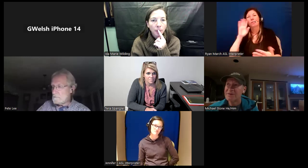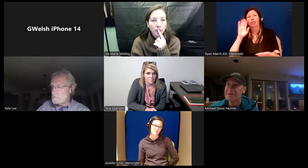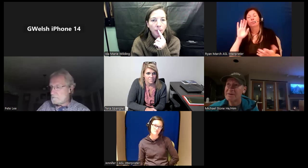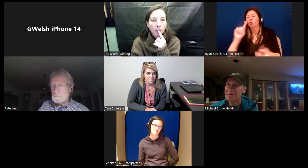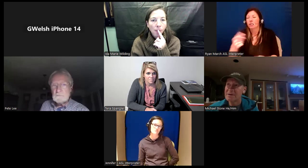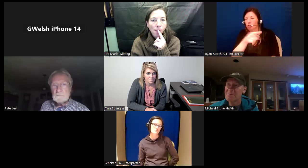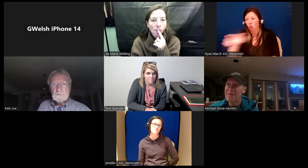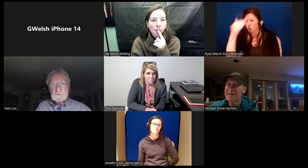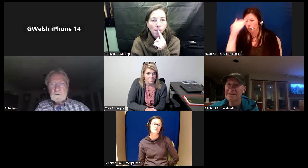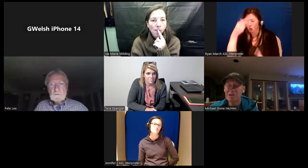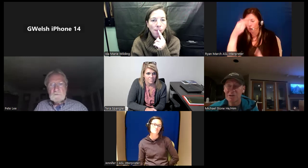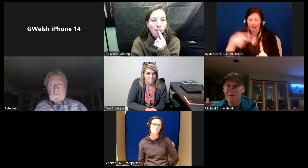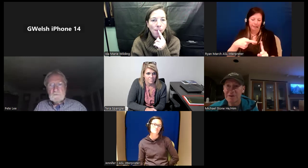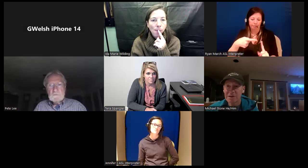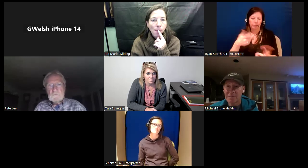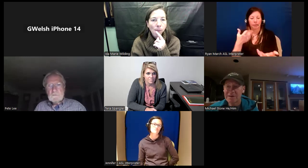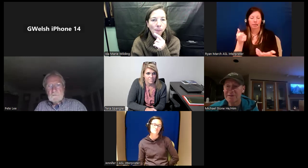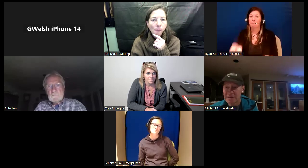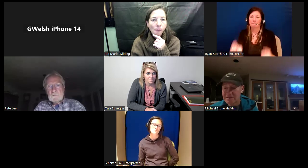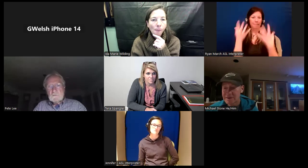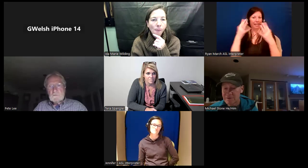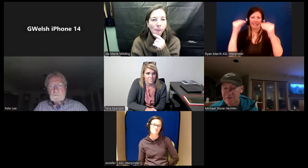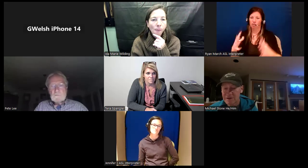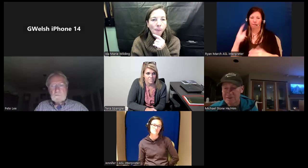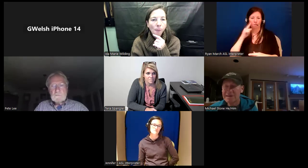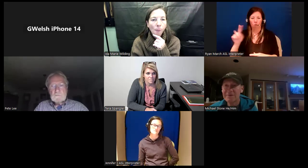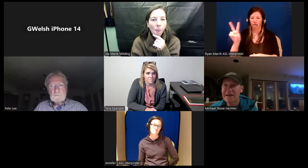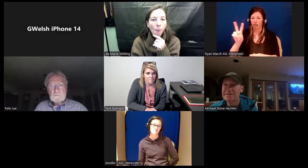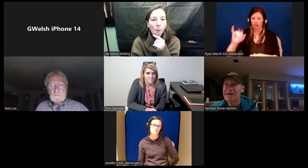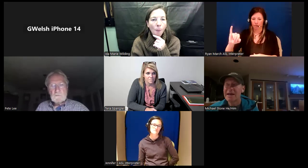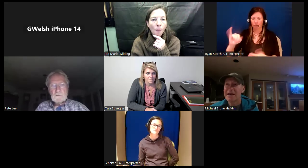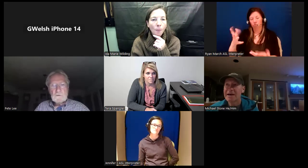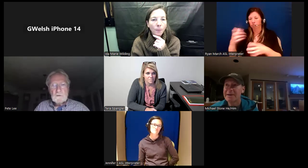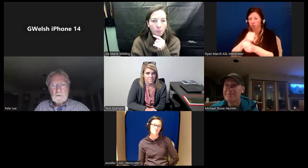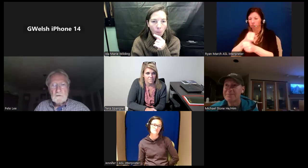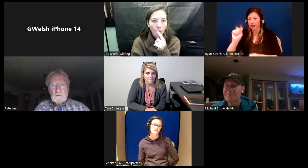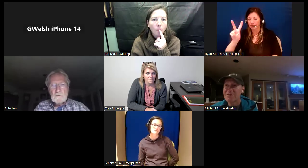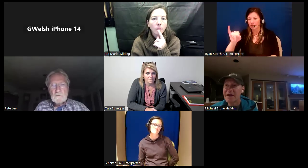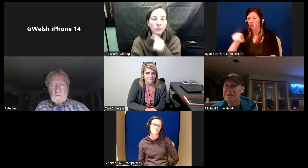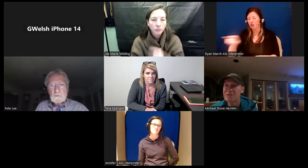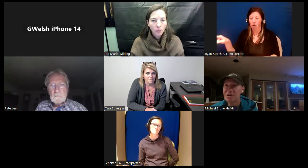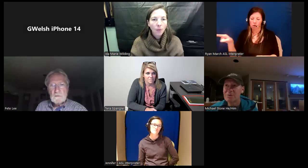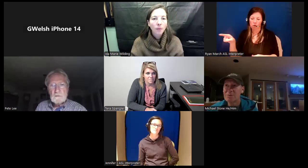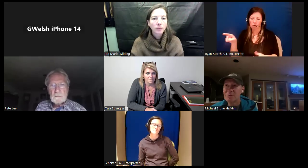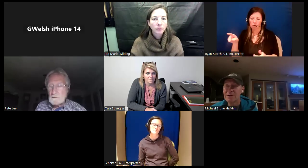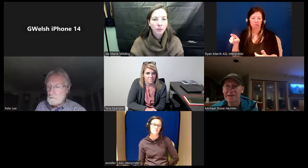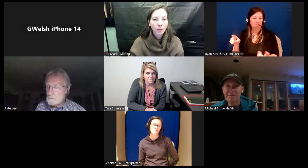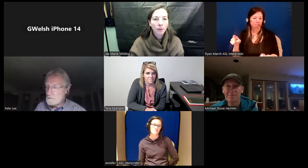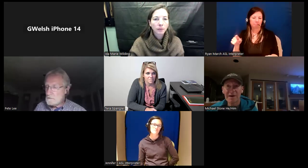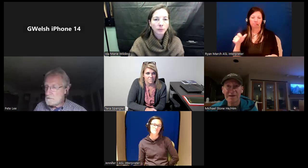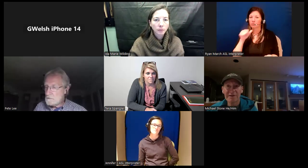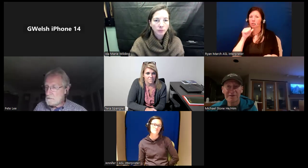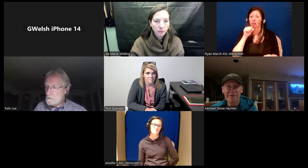the many teachers for the visually impaired, and that we affectionately TVIs, that don't